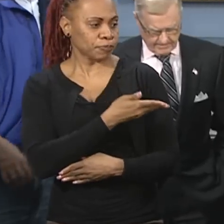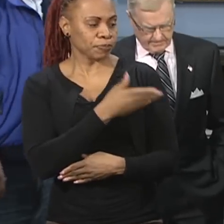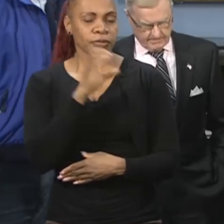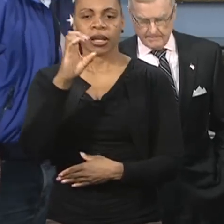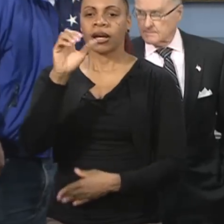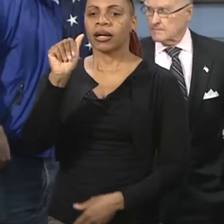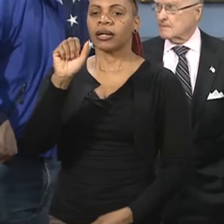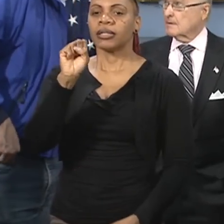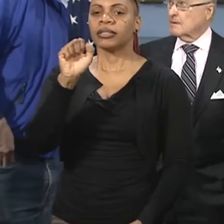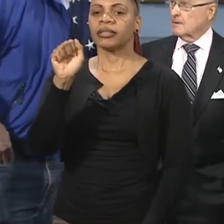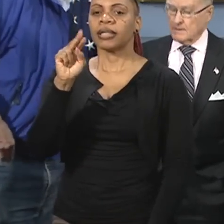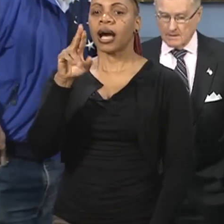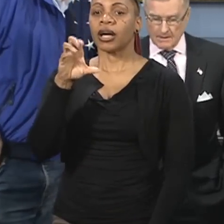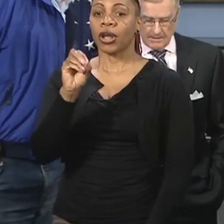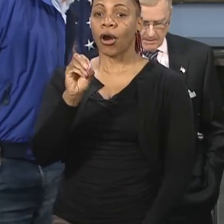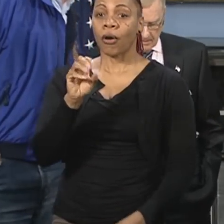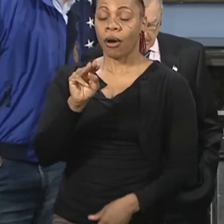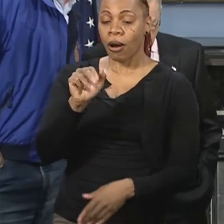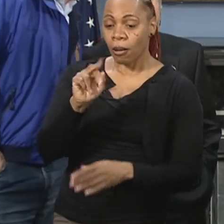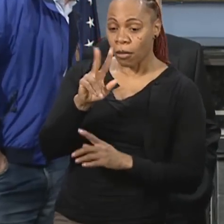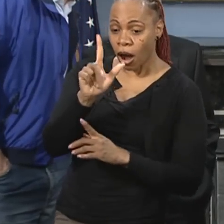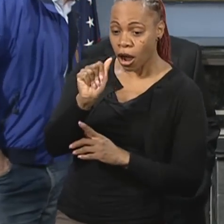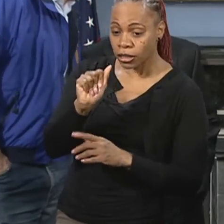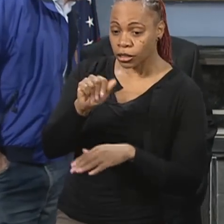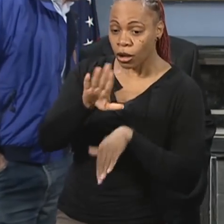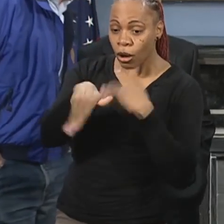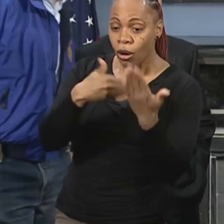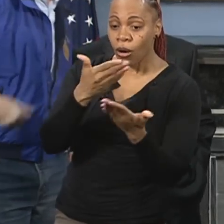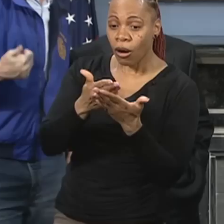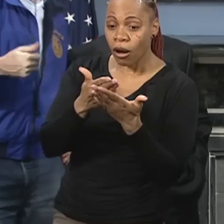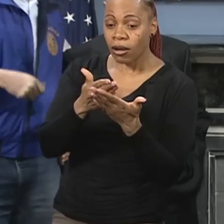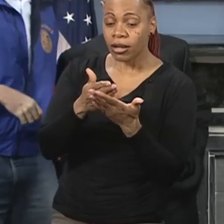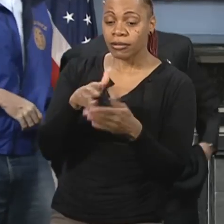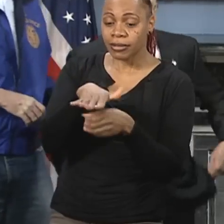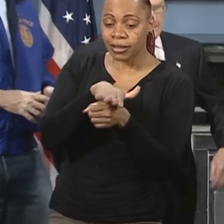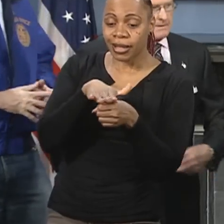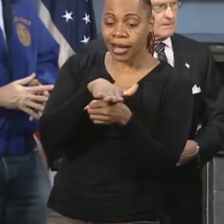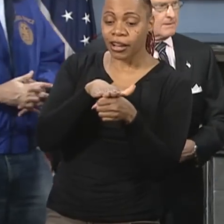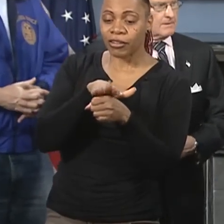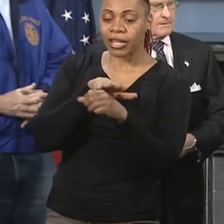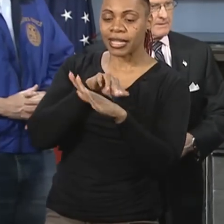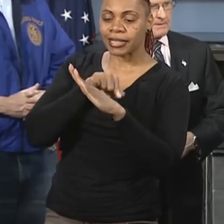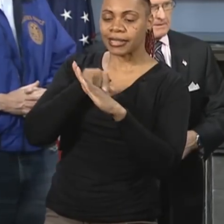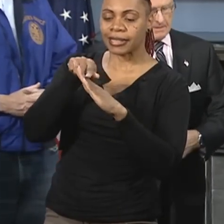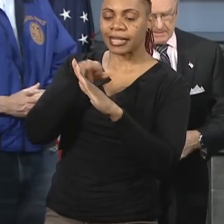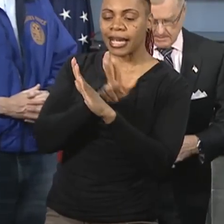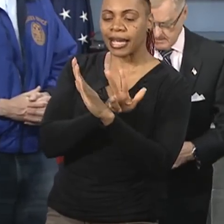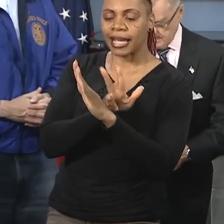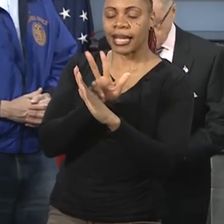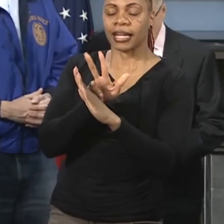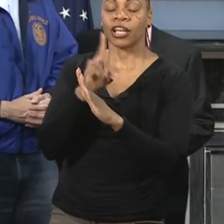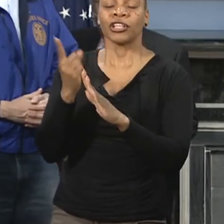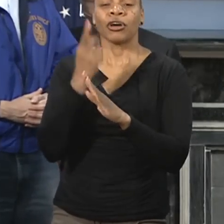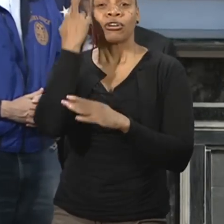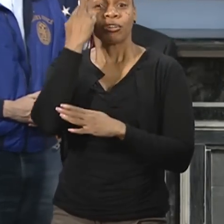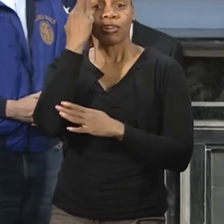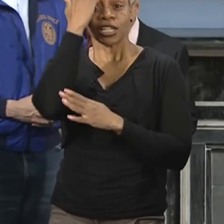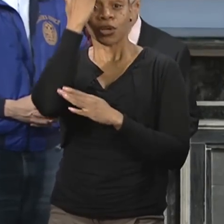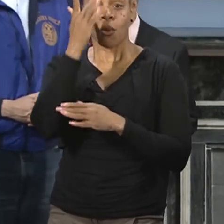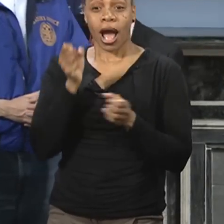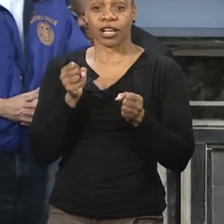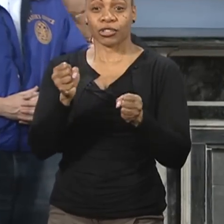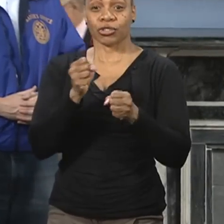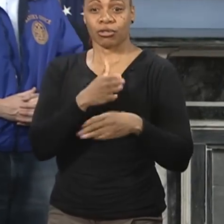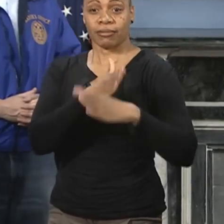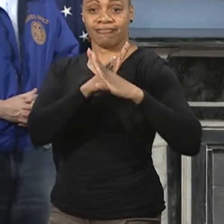Marshall, all of West Brighton is very hilly. Now, we wouldn't shut any streets without conferring with the NYPD. The only reason why we would shut a street is if we had a